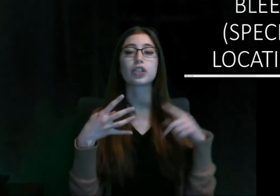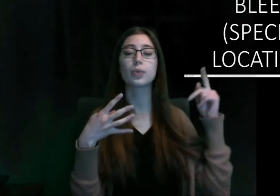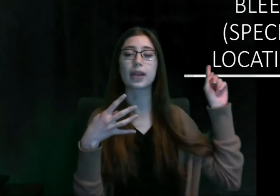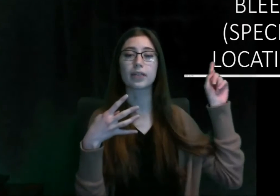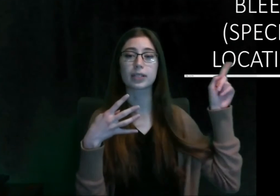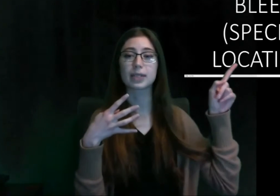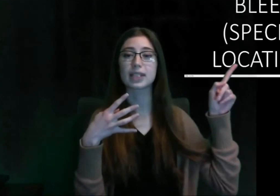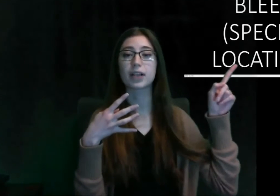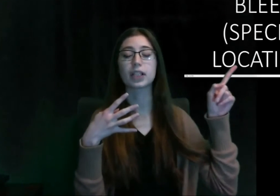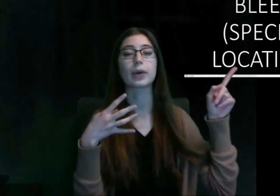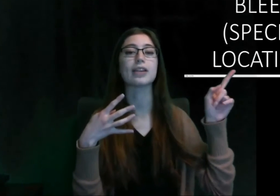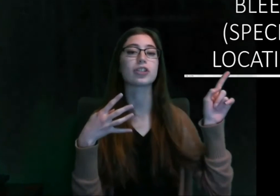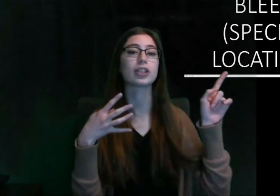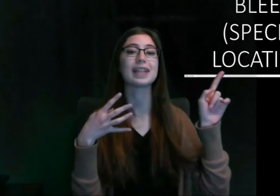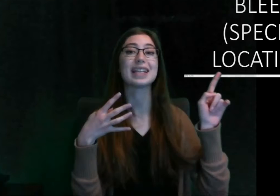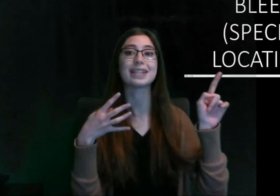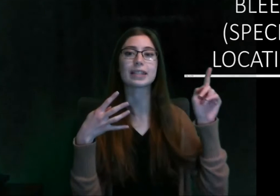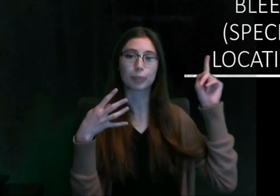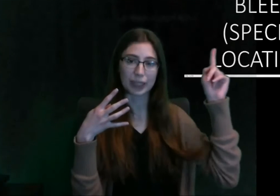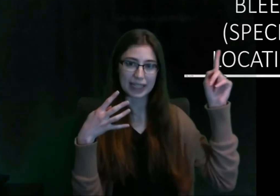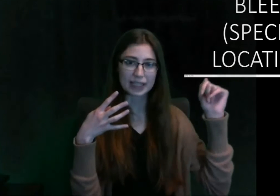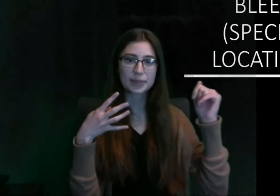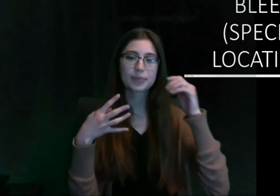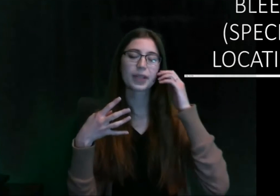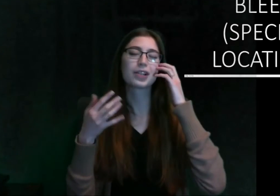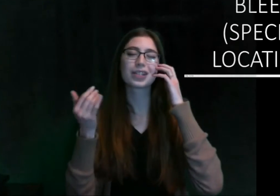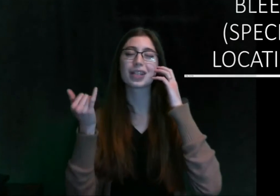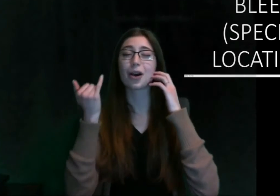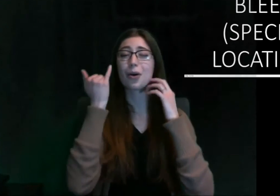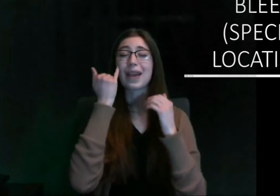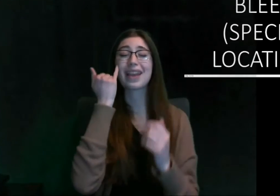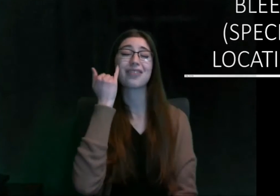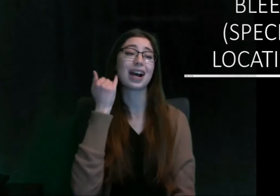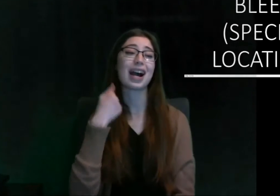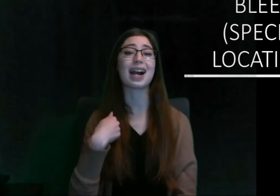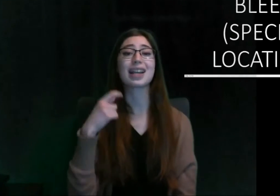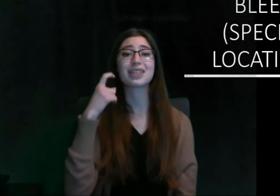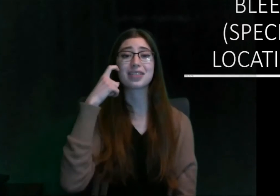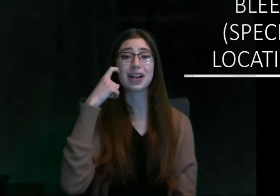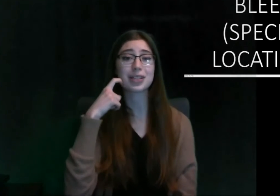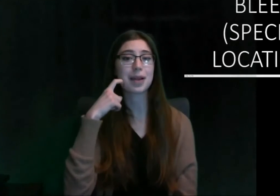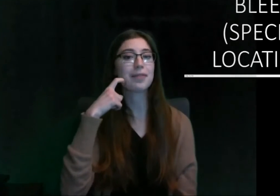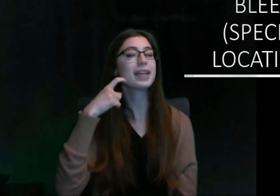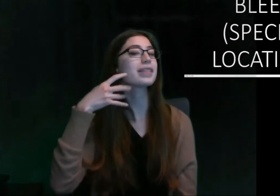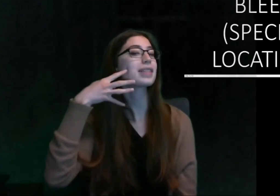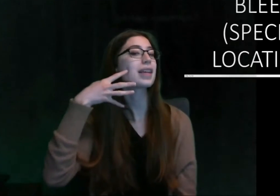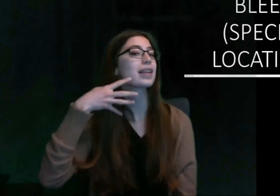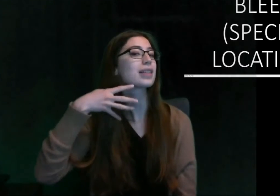whatever specific location is bleeding. So if I scratch my face and it's bleeding,